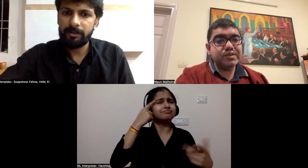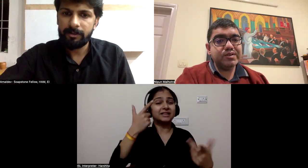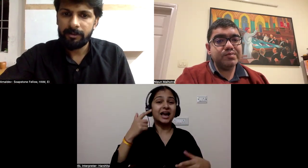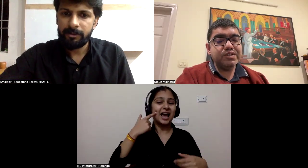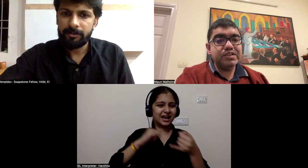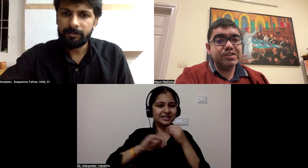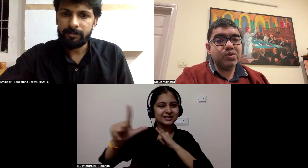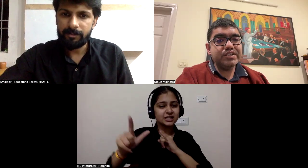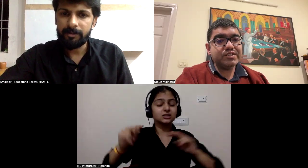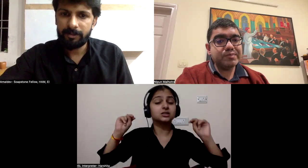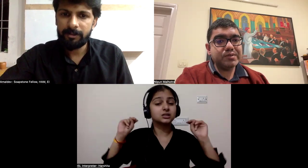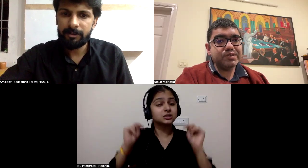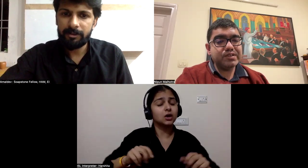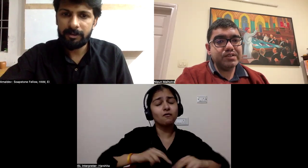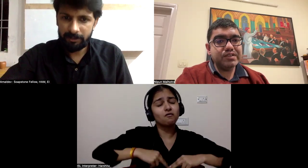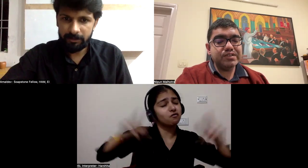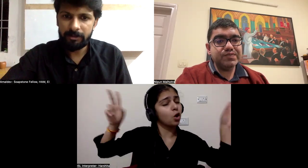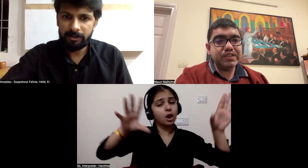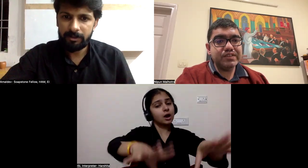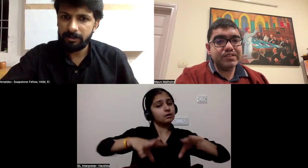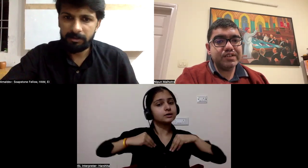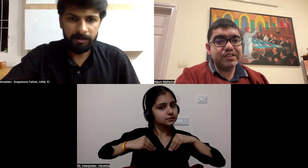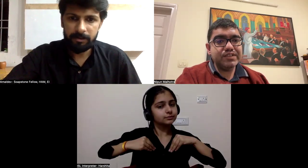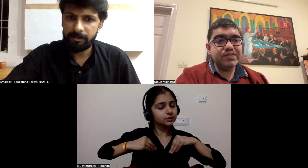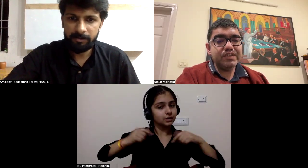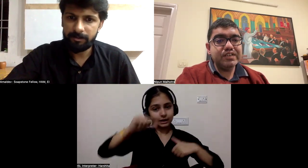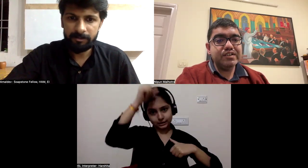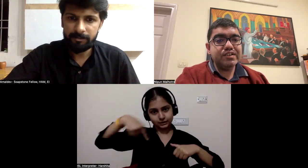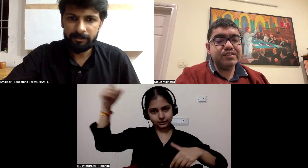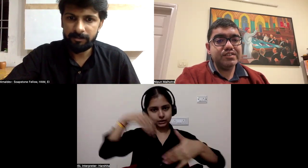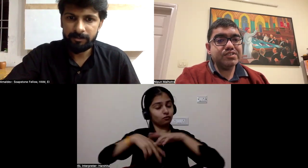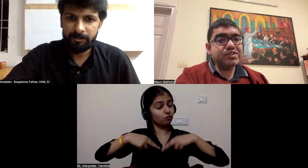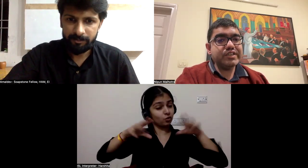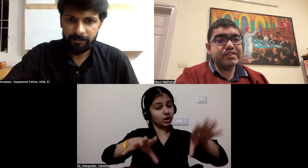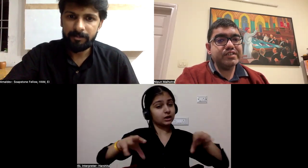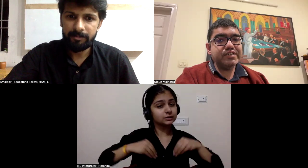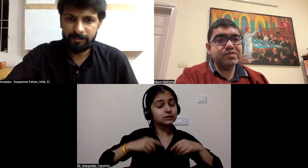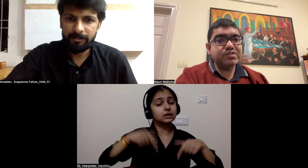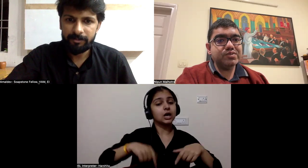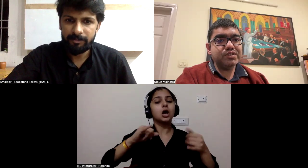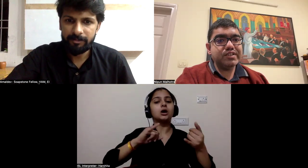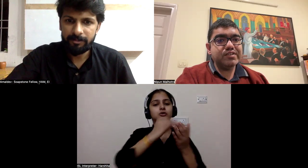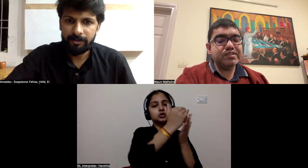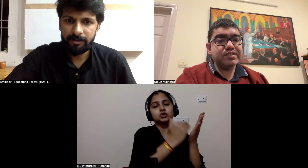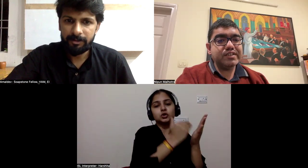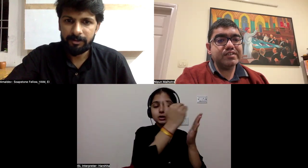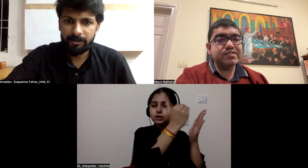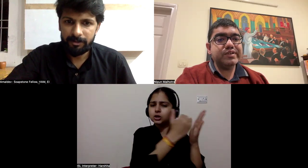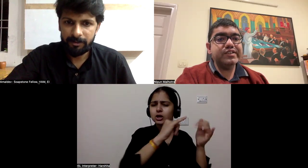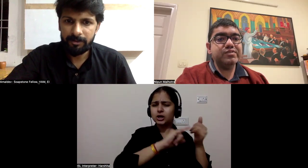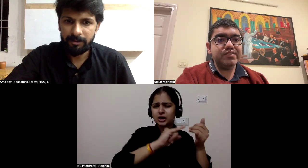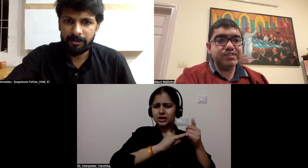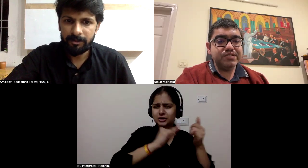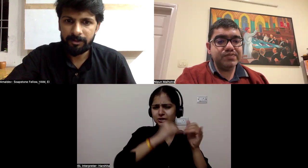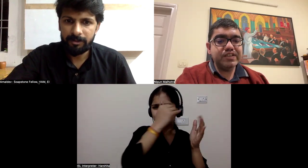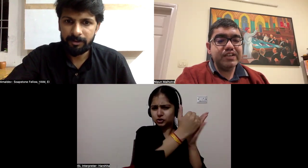needs to become totally acceptable in this country. There's a Schedule 8 in the Indian Constitution that recognizes